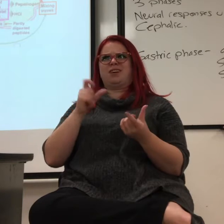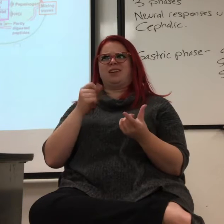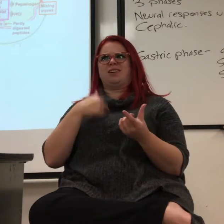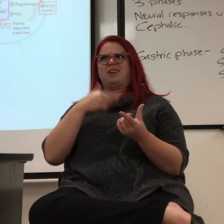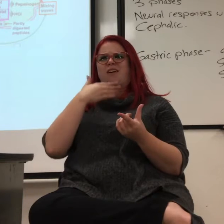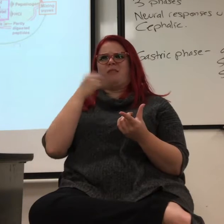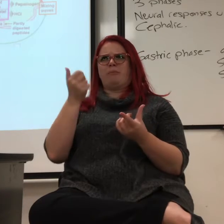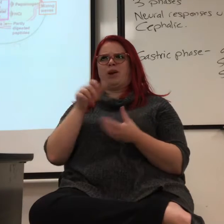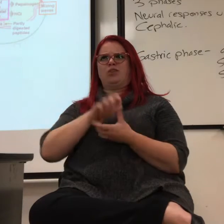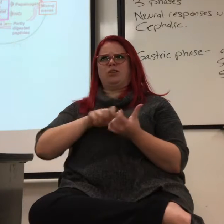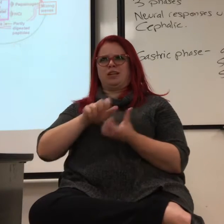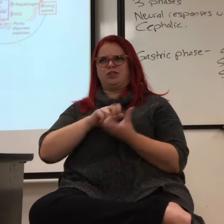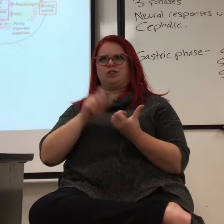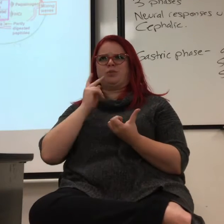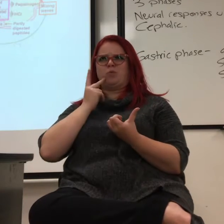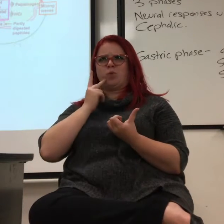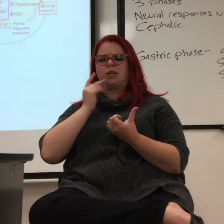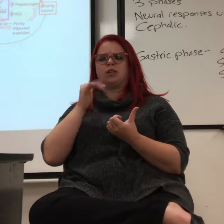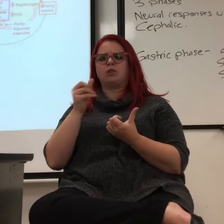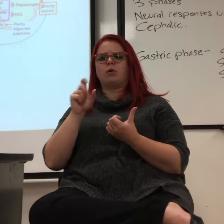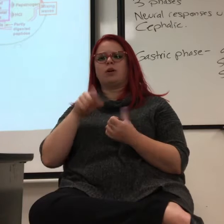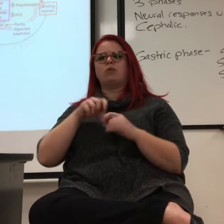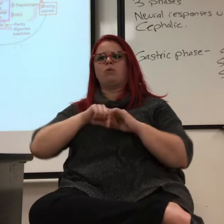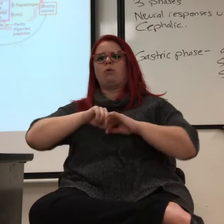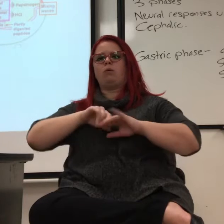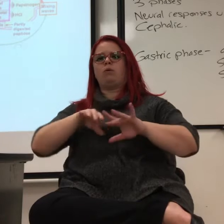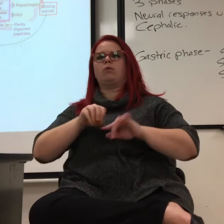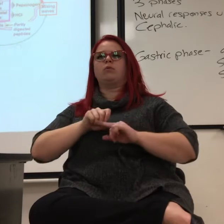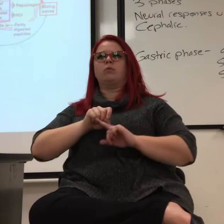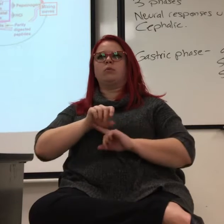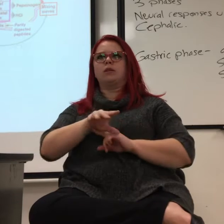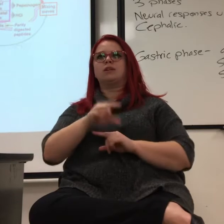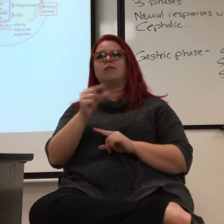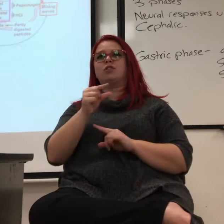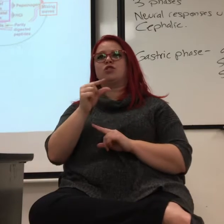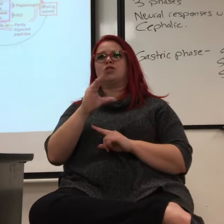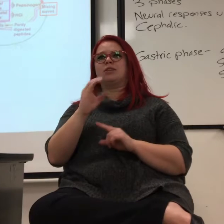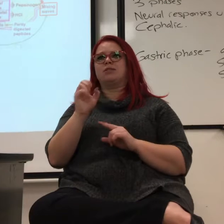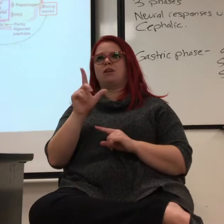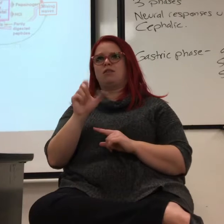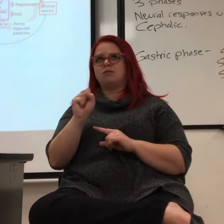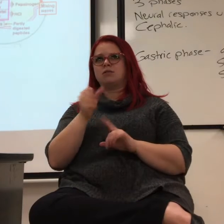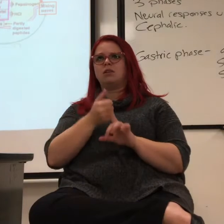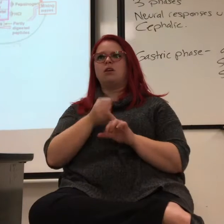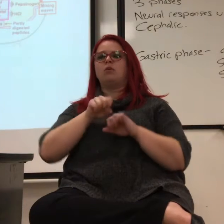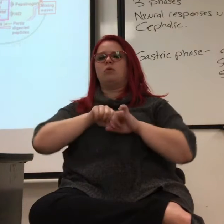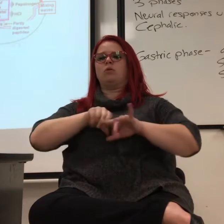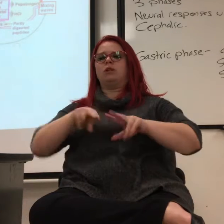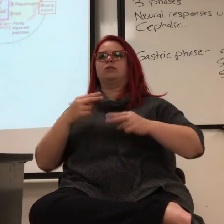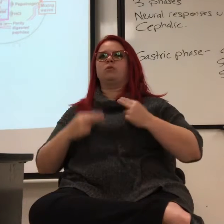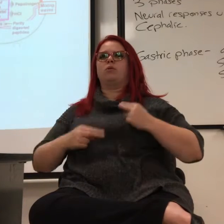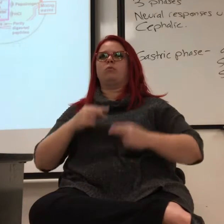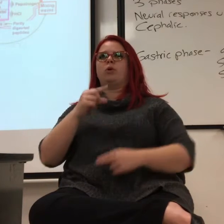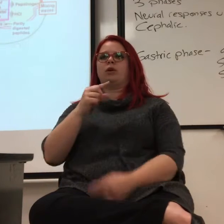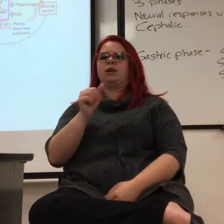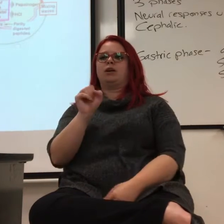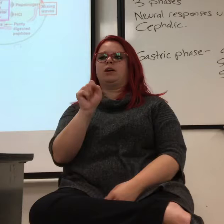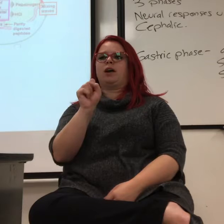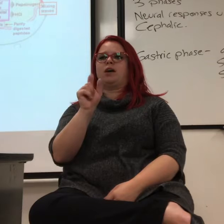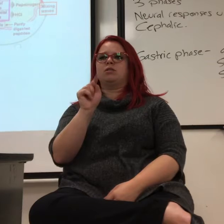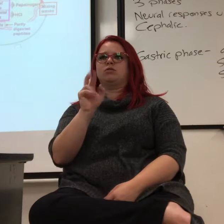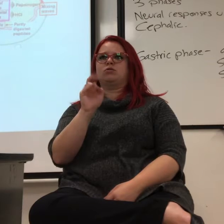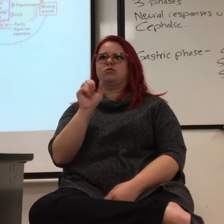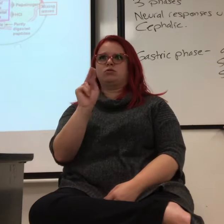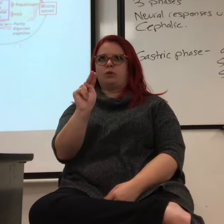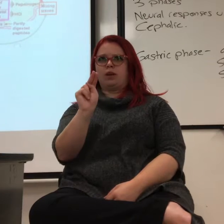job digesting proteins. So there are G cells that release the hormone gastrin as